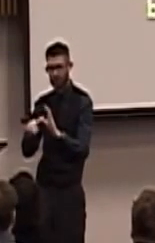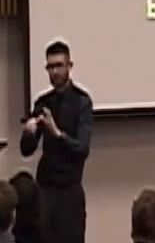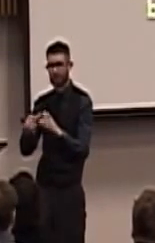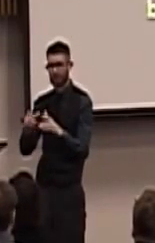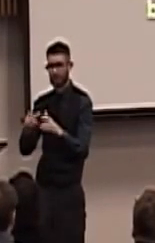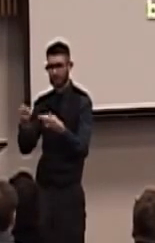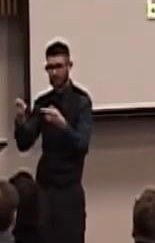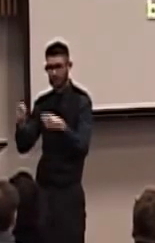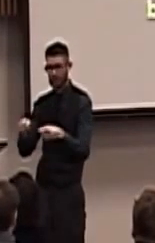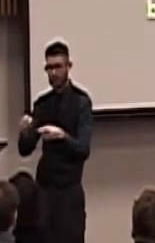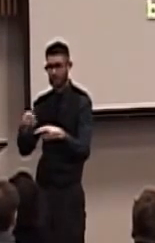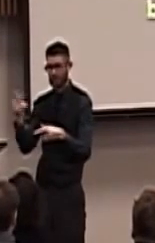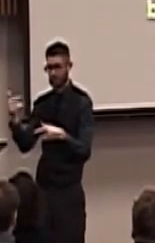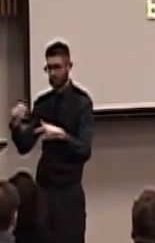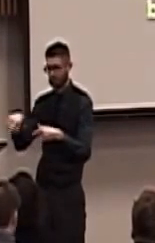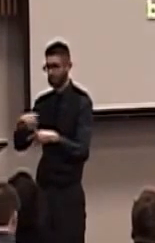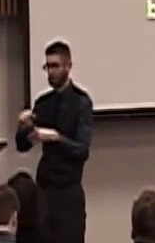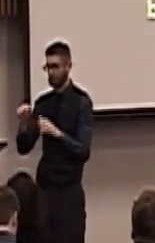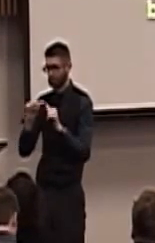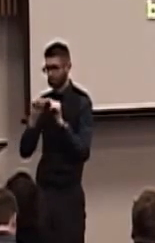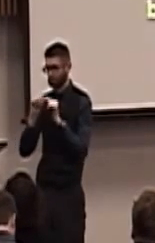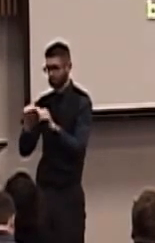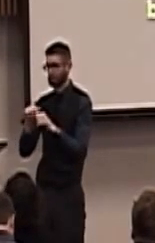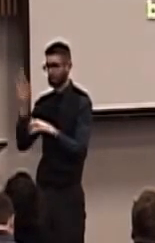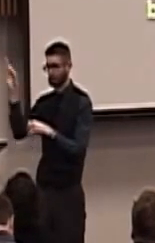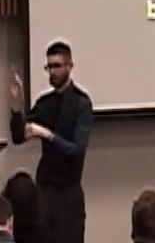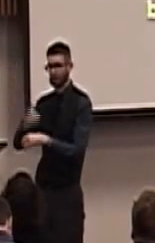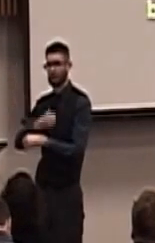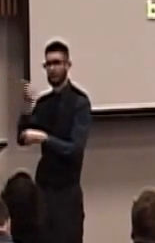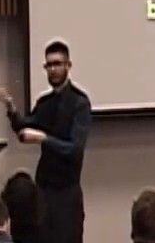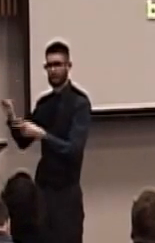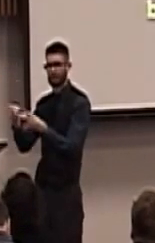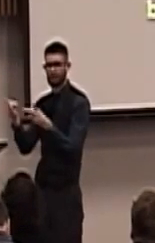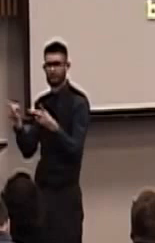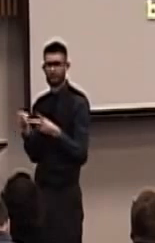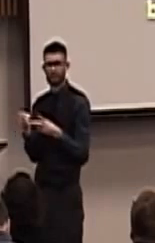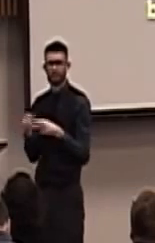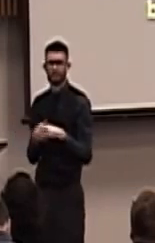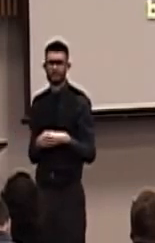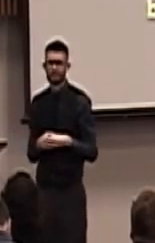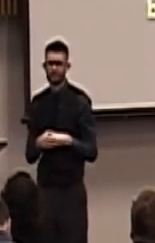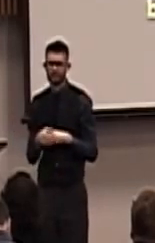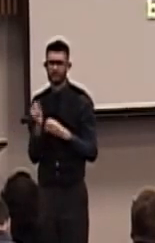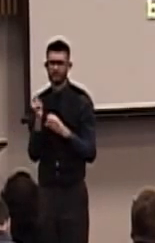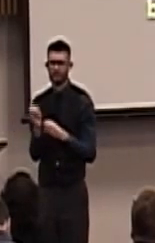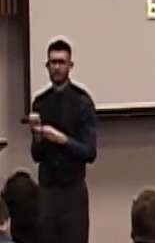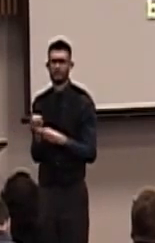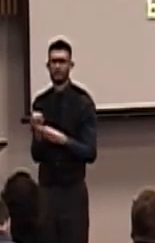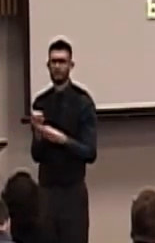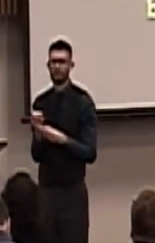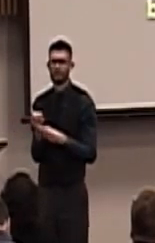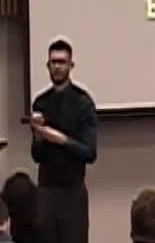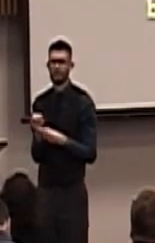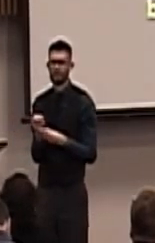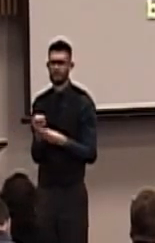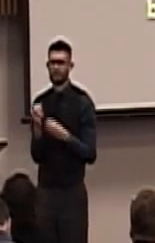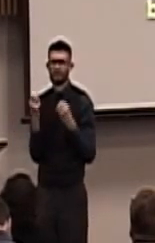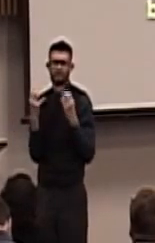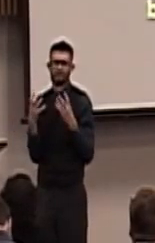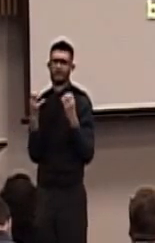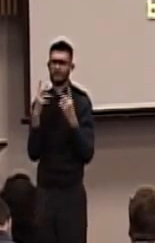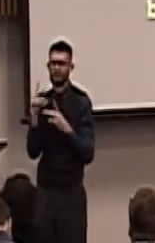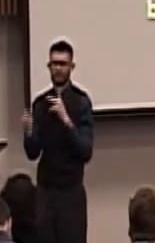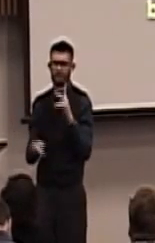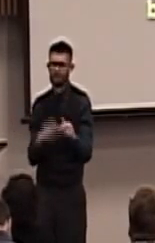and preached in different places. And so hundreds and hundreds of people were